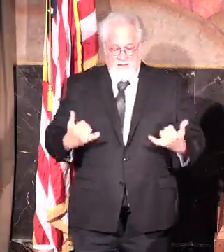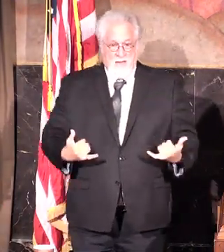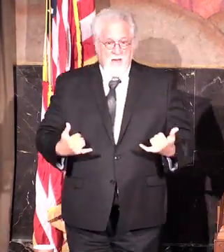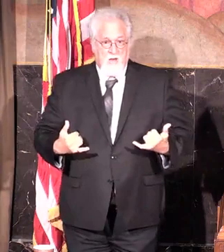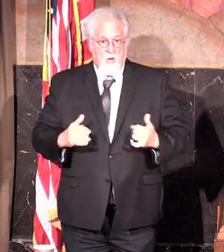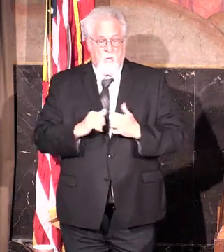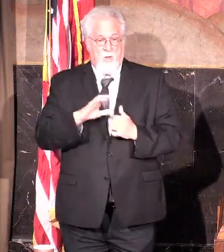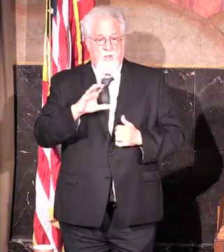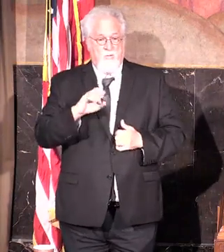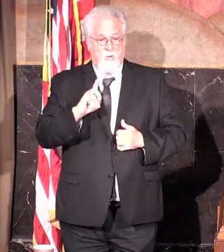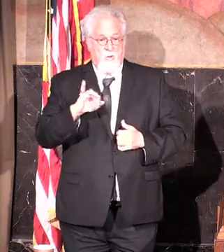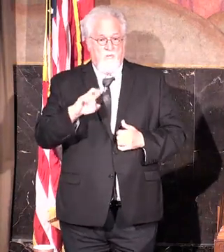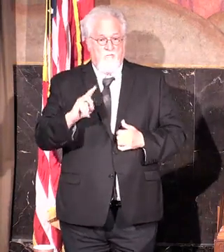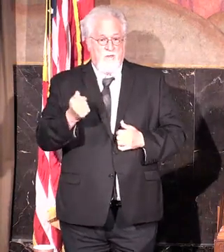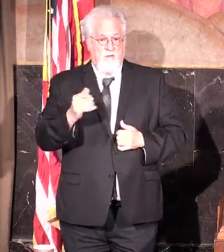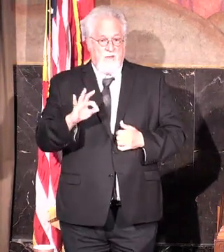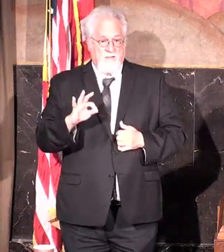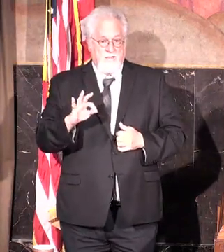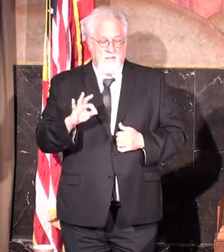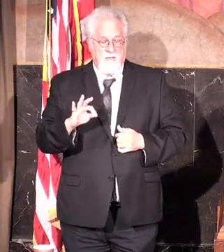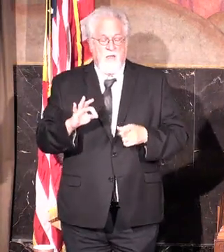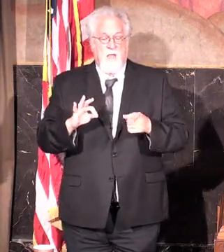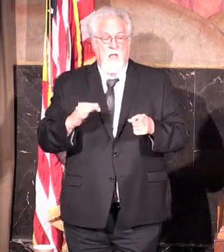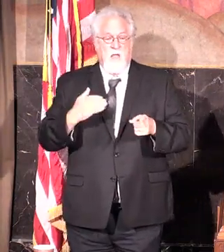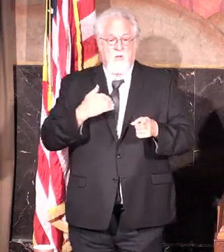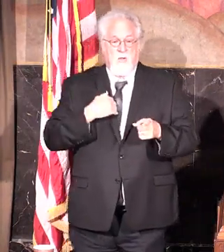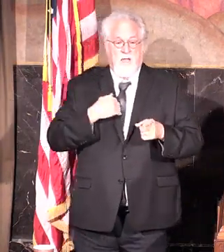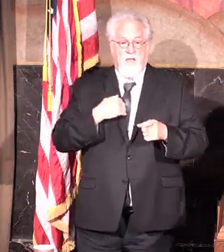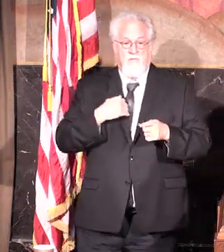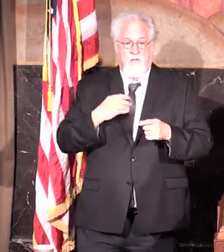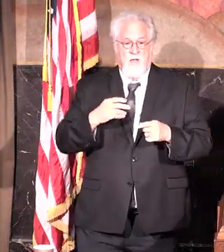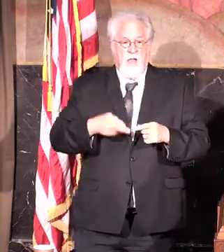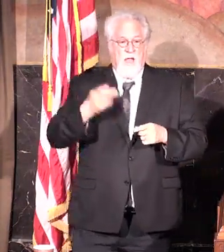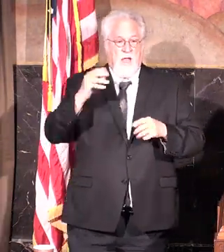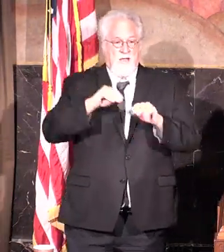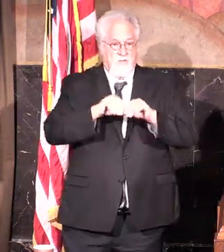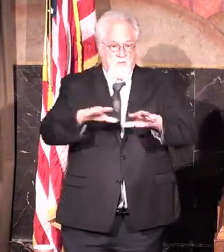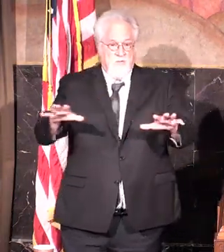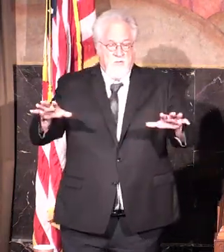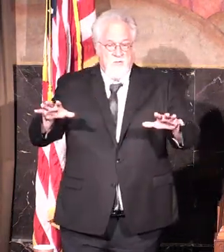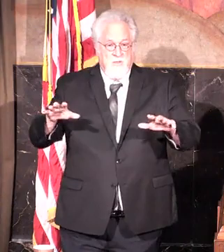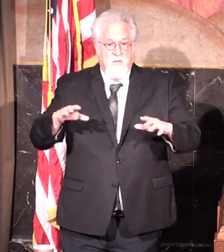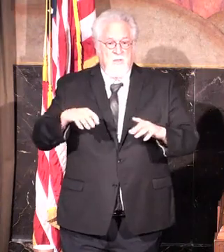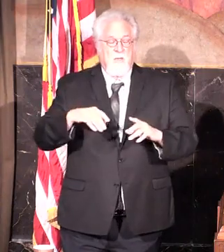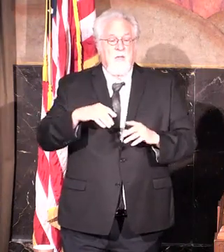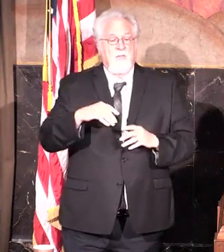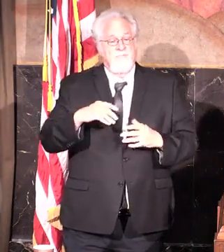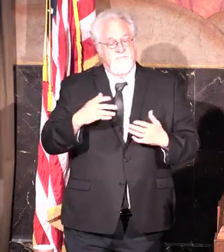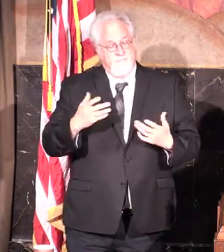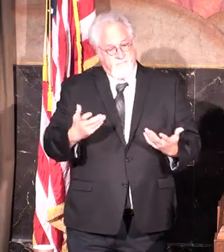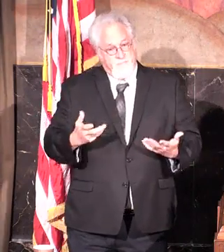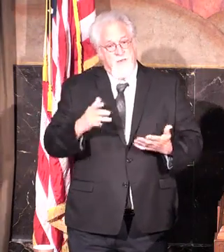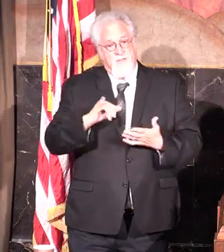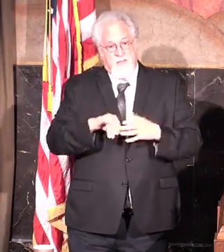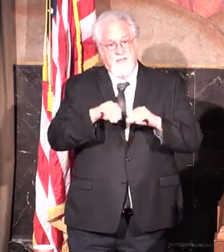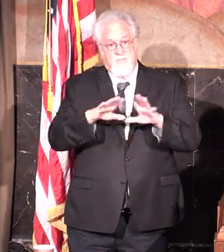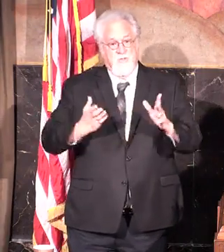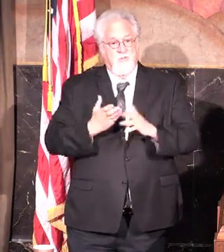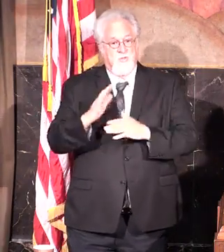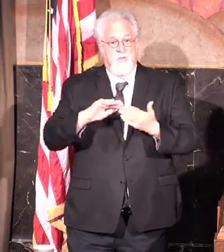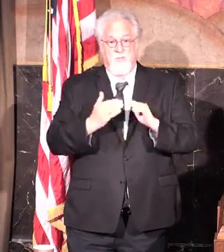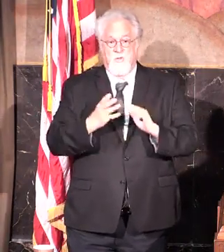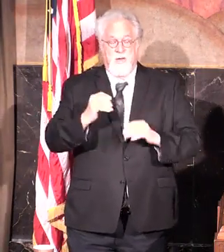the COVID-19 burden, and you have the rate of transmission being what it is, the positivity and so forth, that spreads through the community.